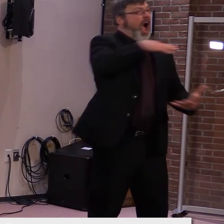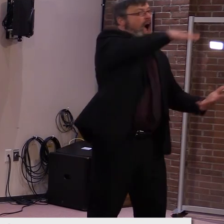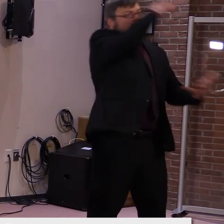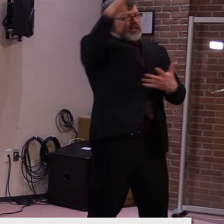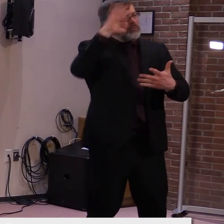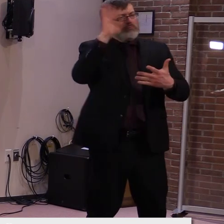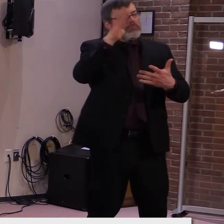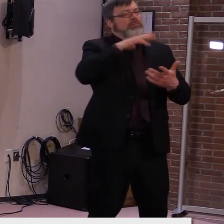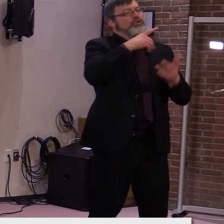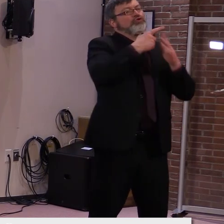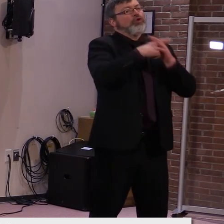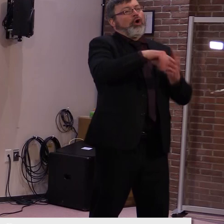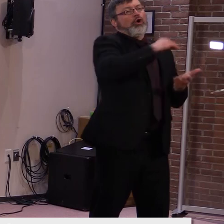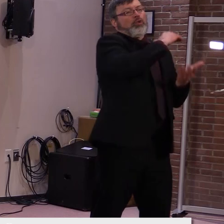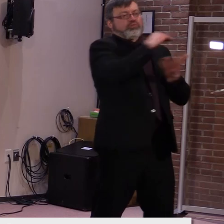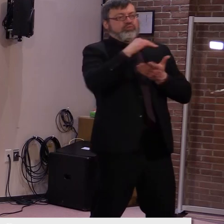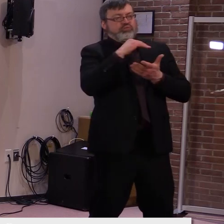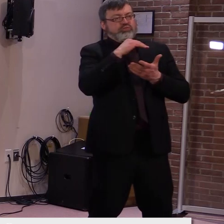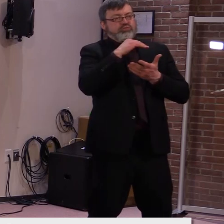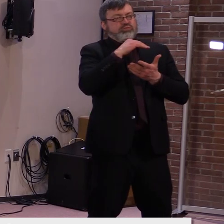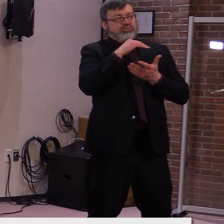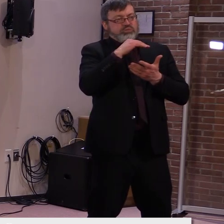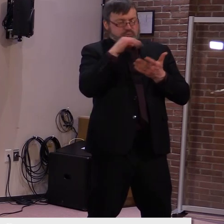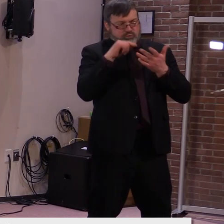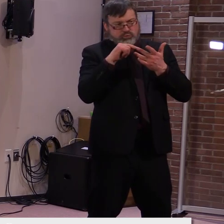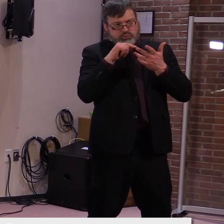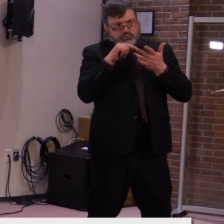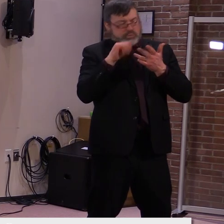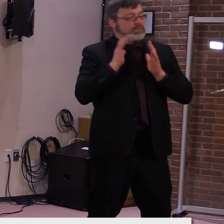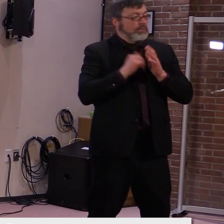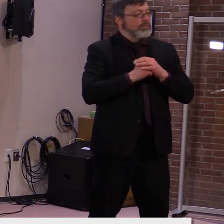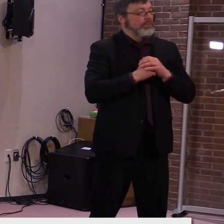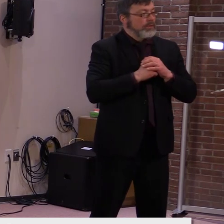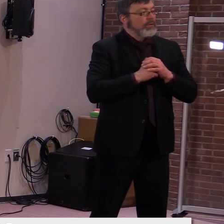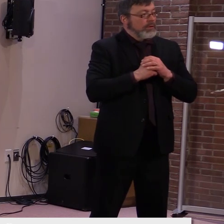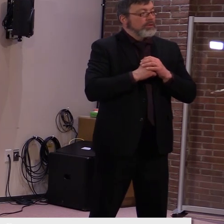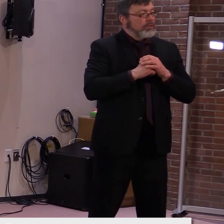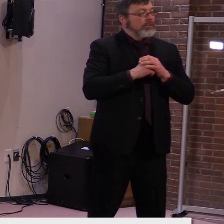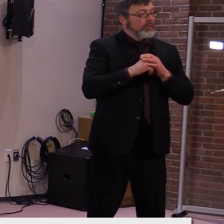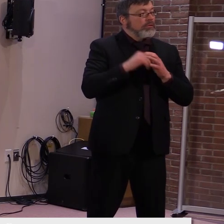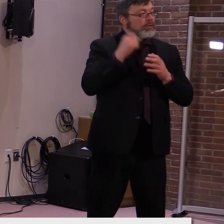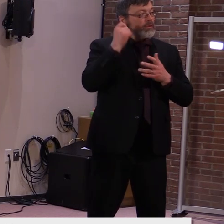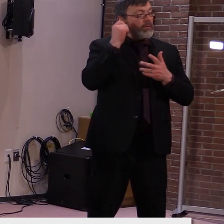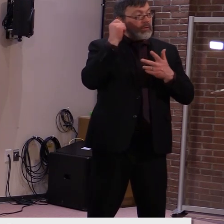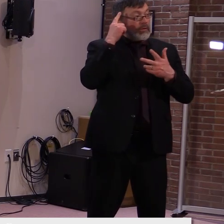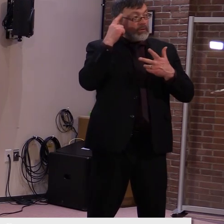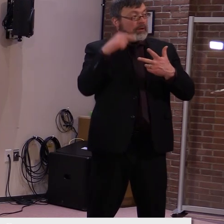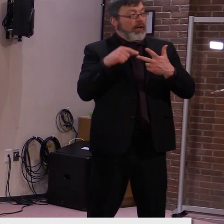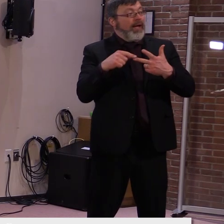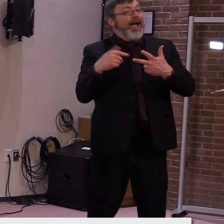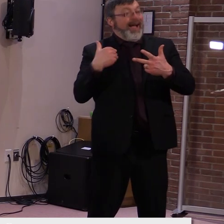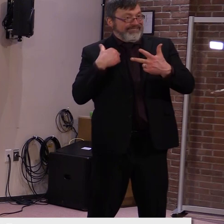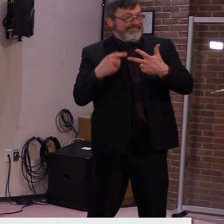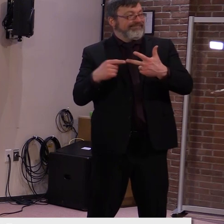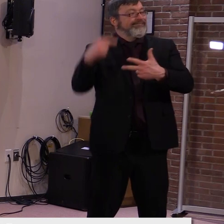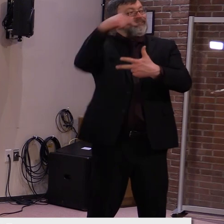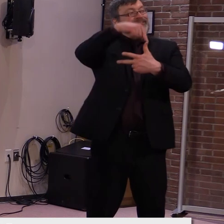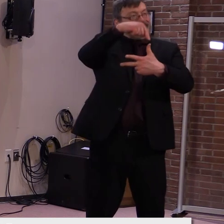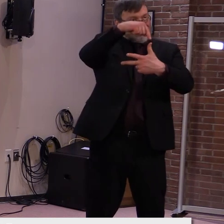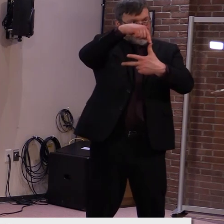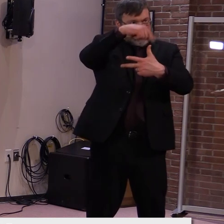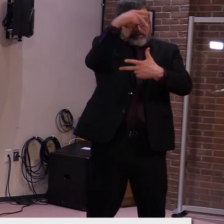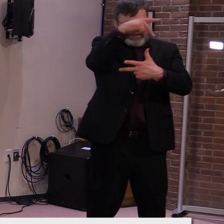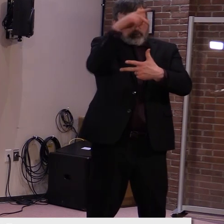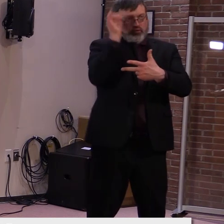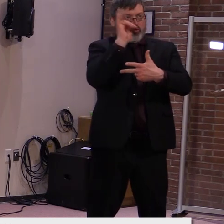care program, to augment supply. EMS, Department of Health staff, the Vermont National Guard, healthcare